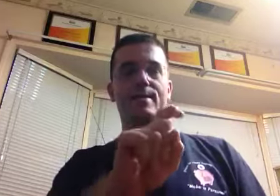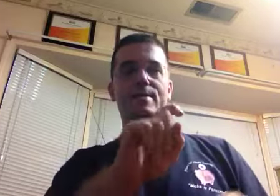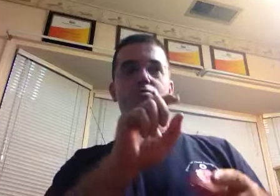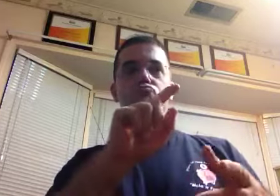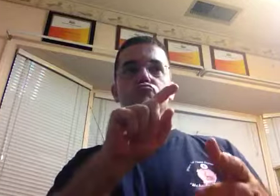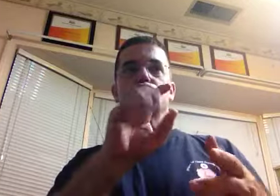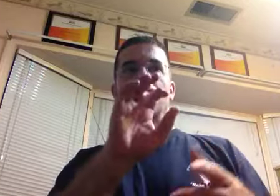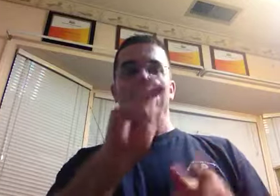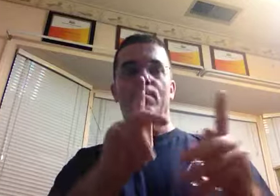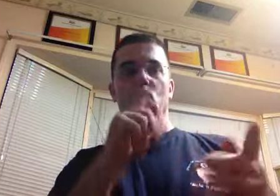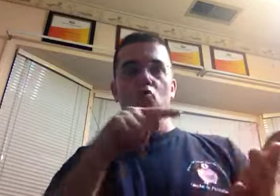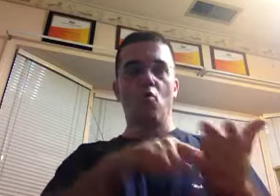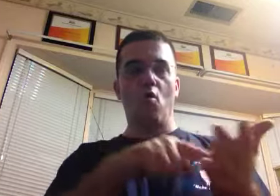being that she keeps handing them our number.